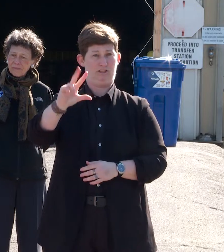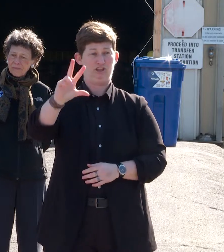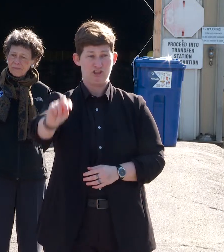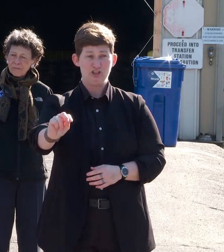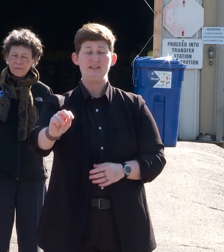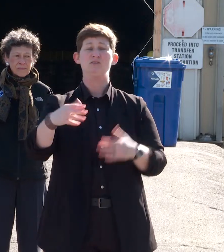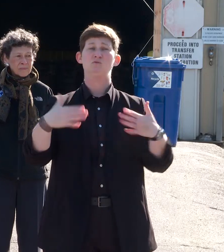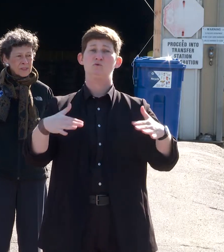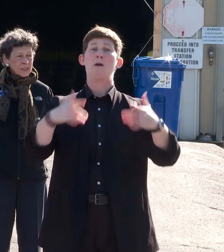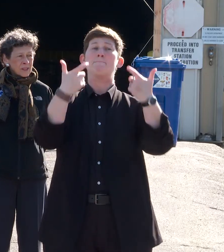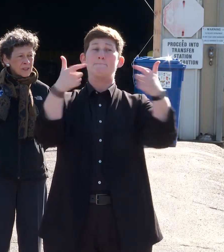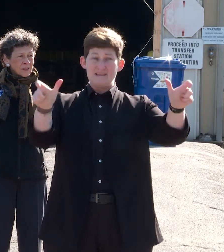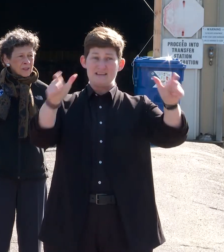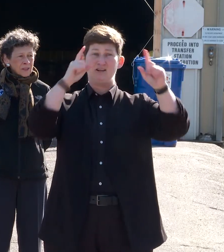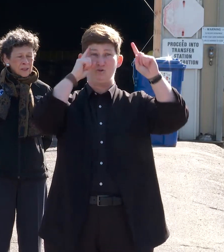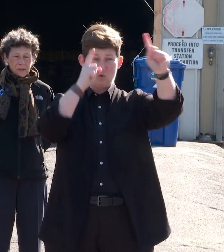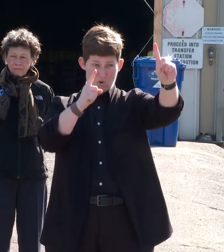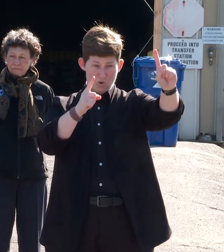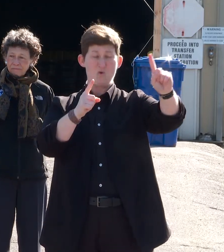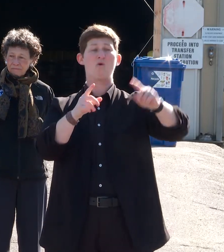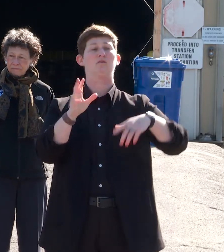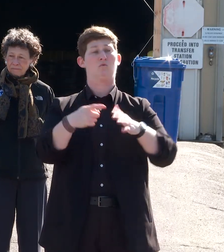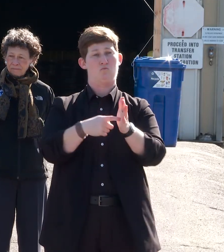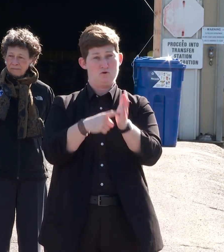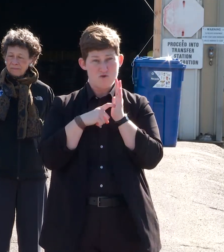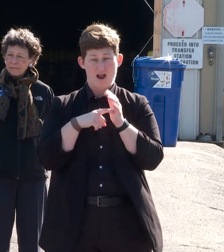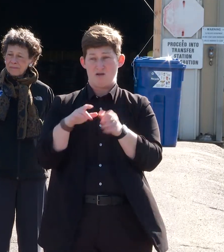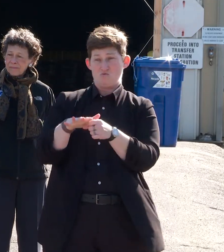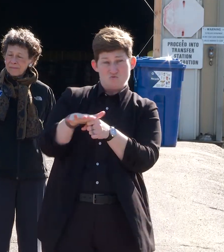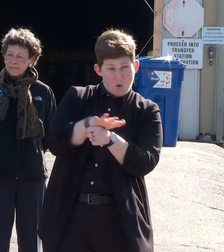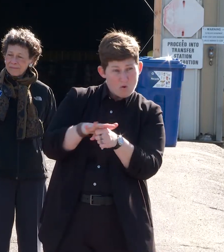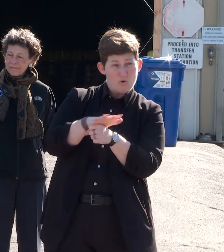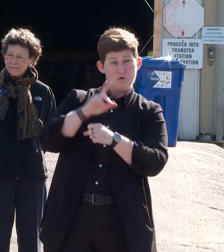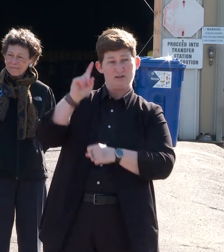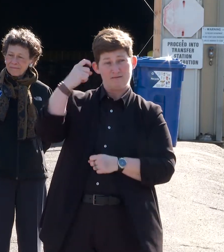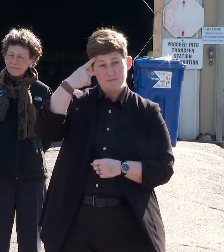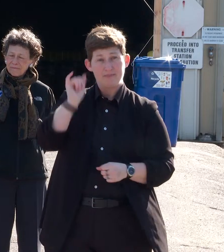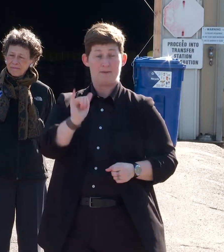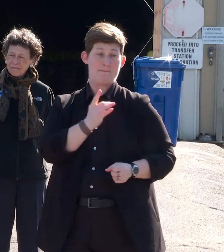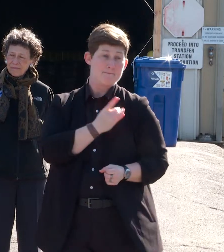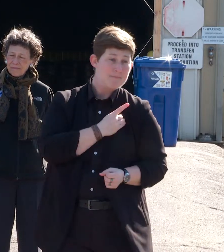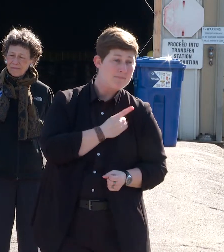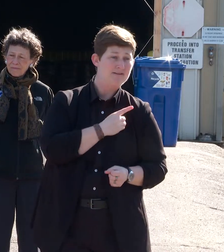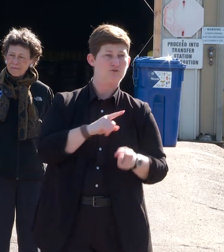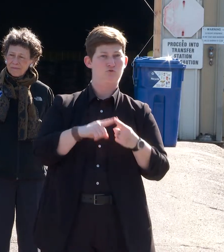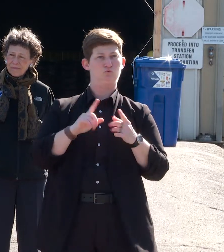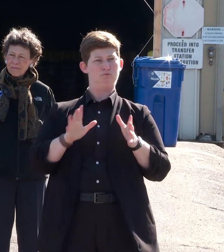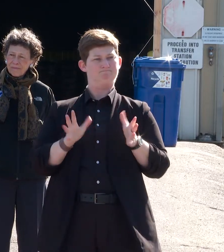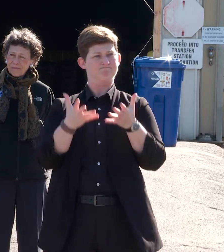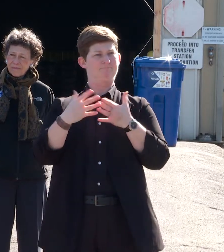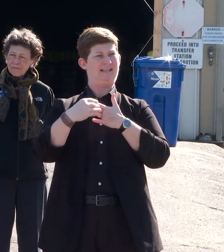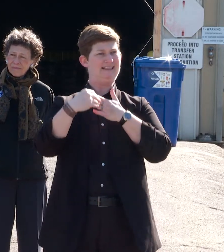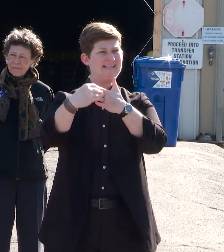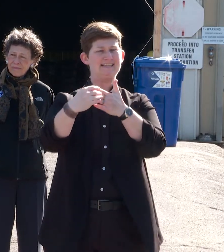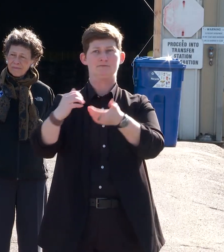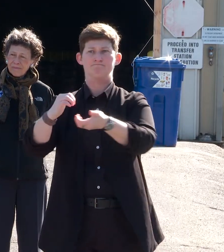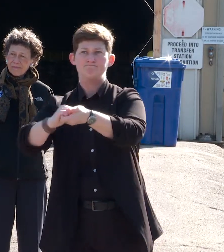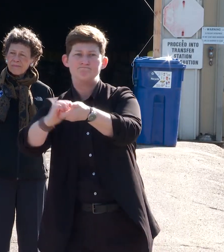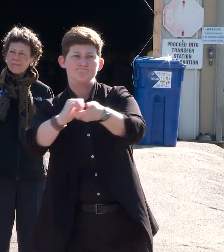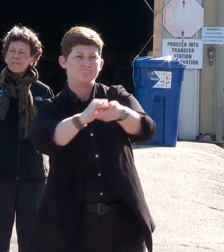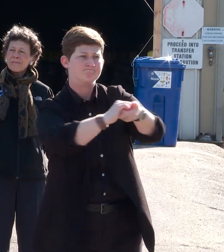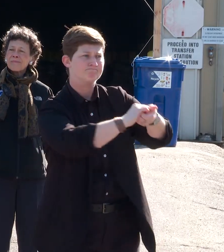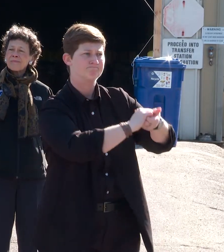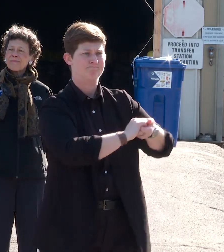important target, and it will require local governments like the city of Minneapolis to lead and to partner with others, like on this